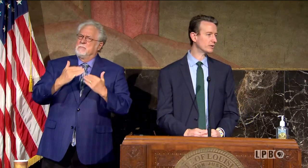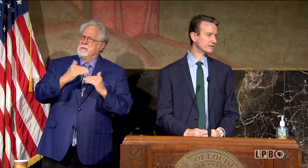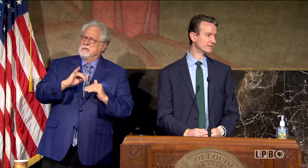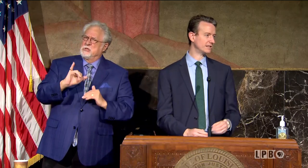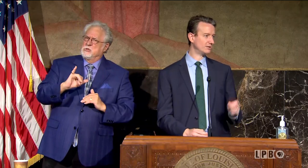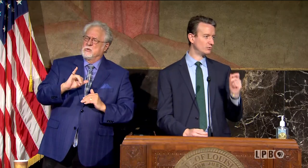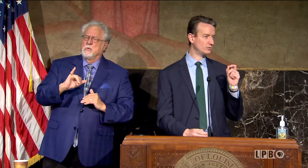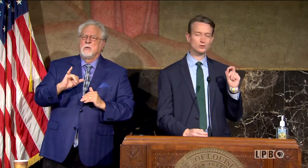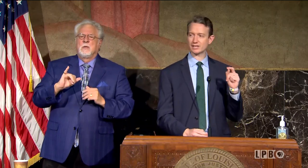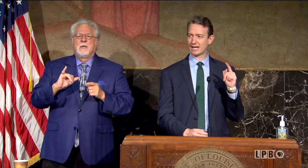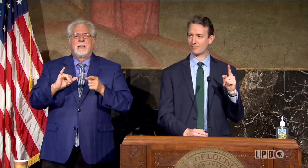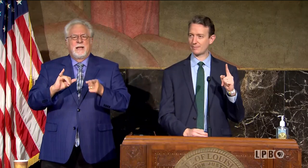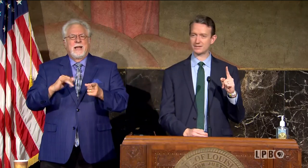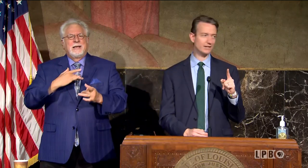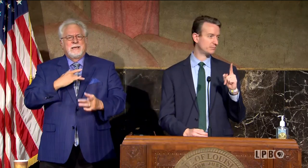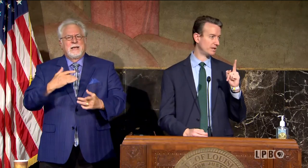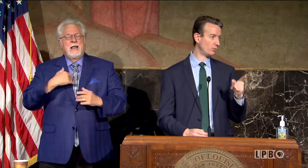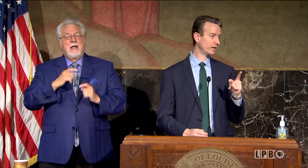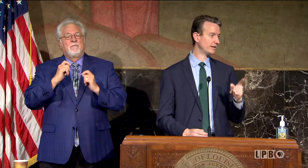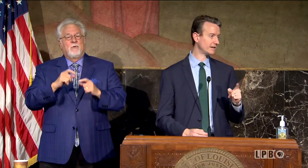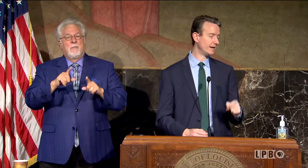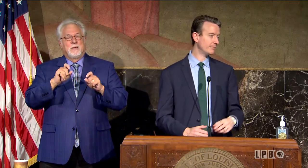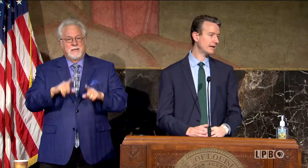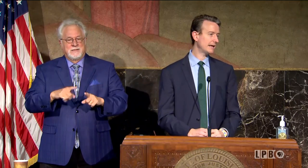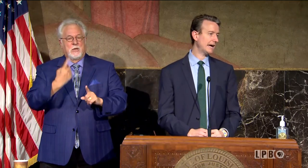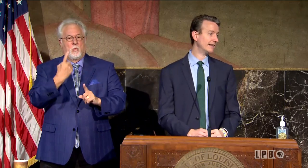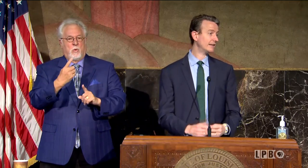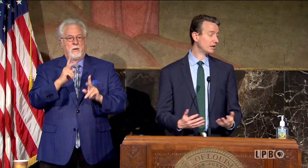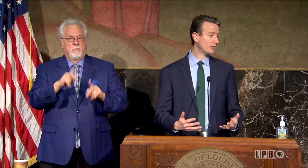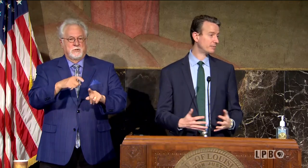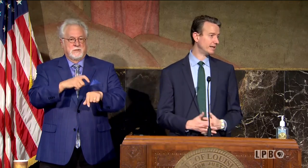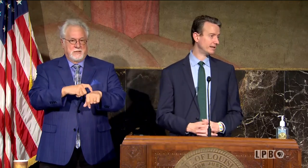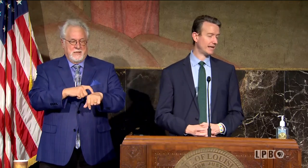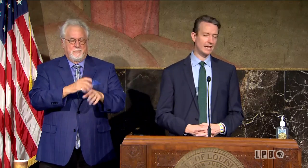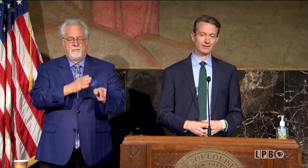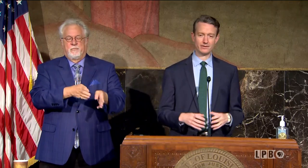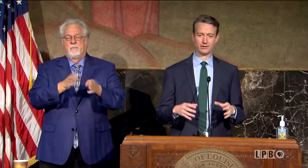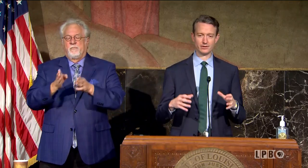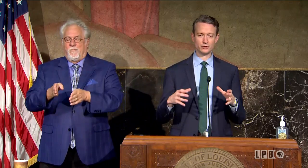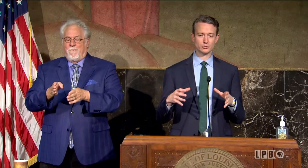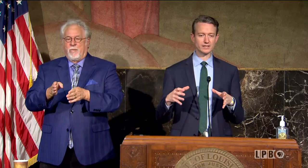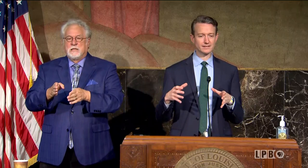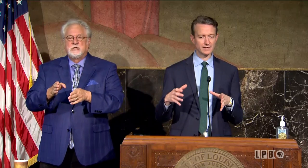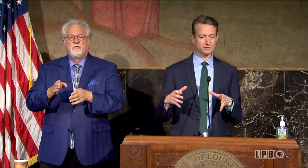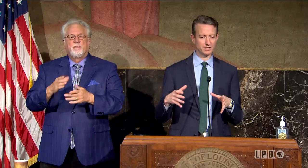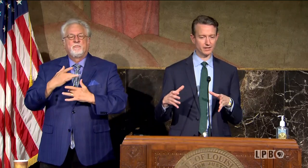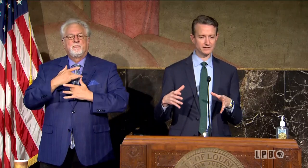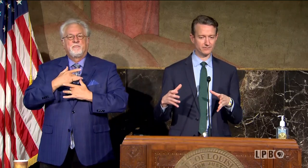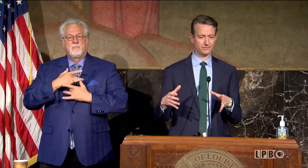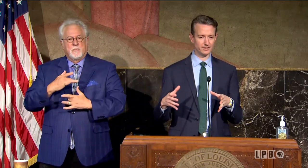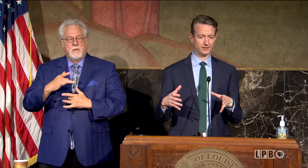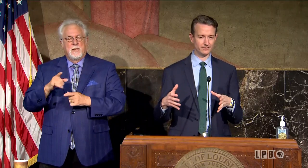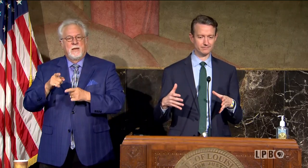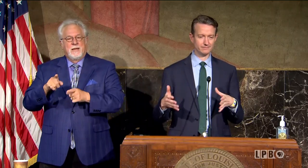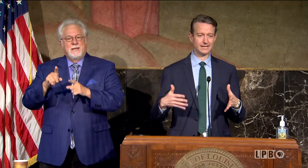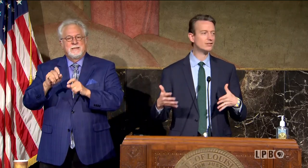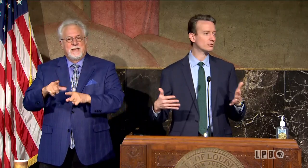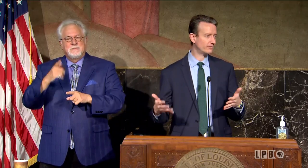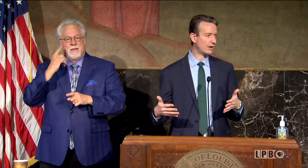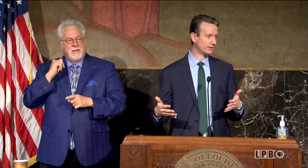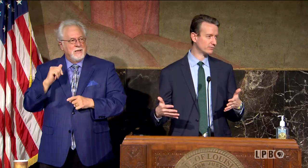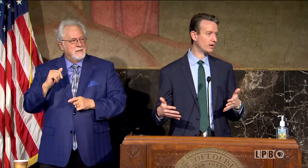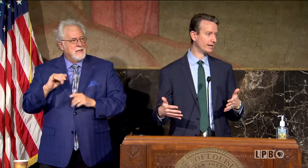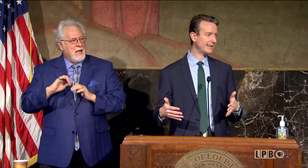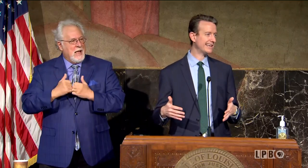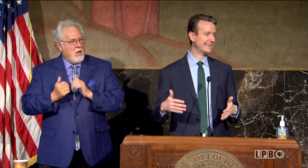One of the big ones is that you usually have rapid tests being one at a time. And then the other being that usually the test, because of the